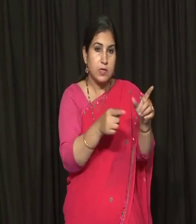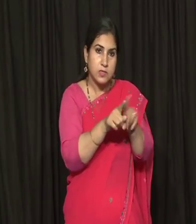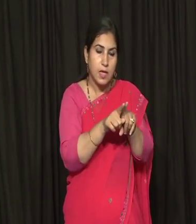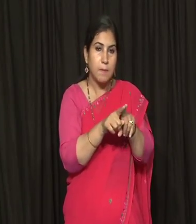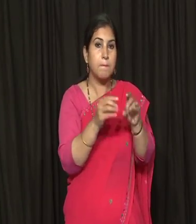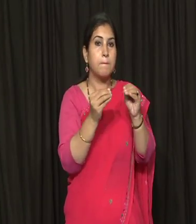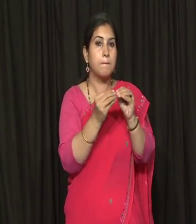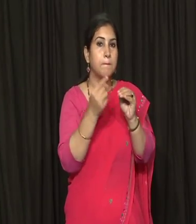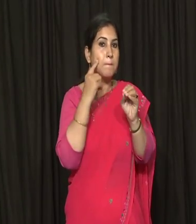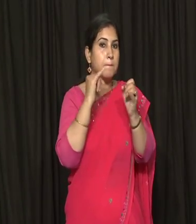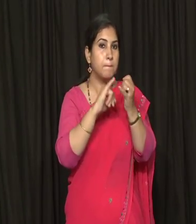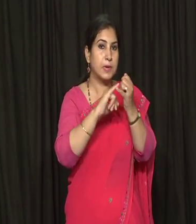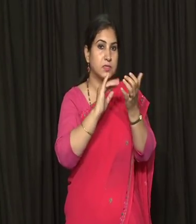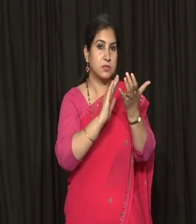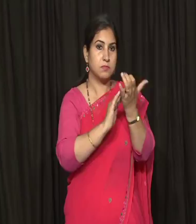of blood and iron.